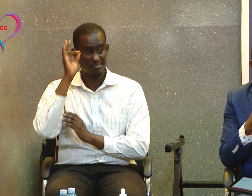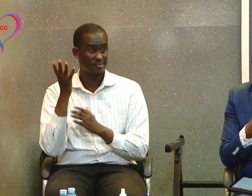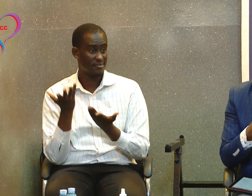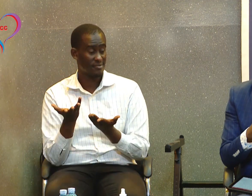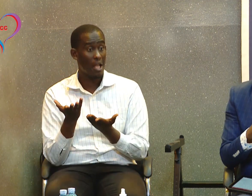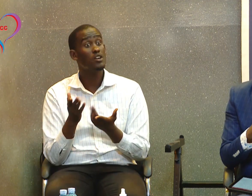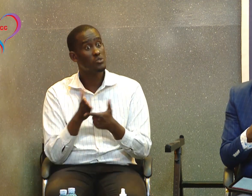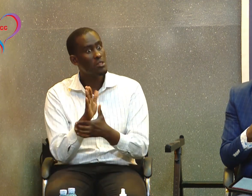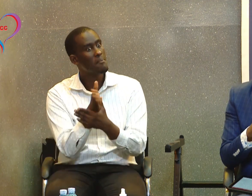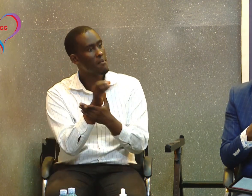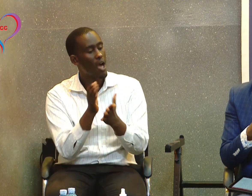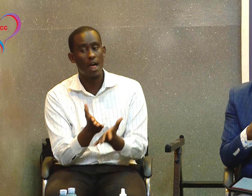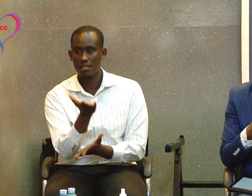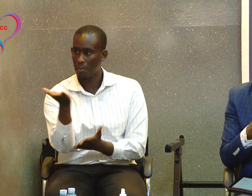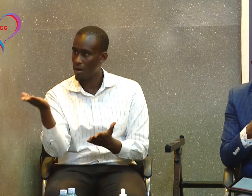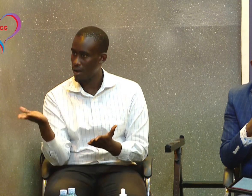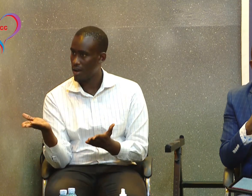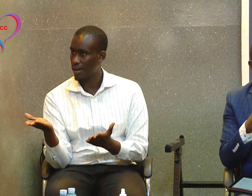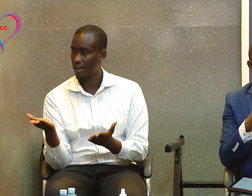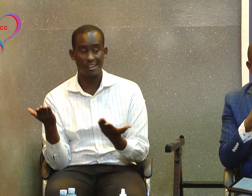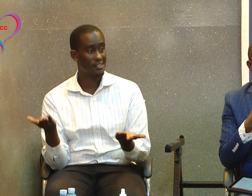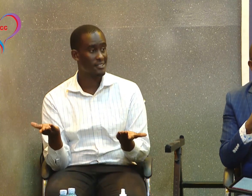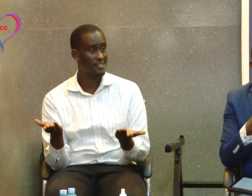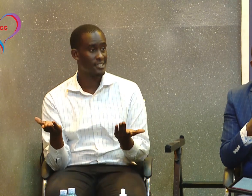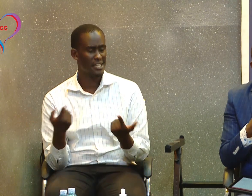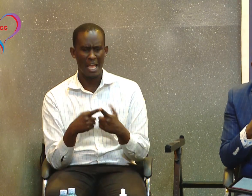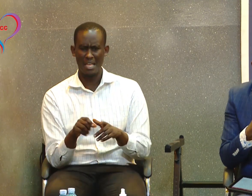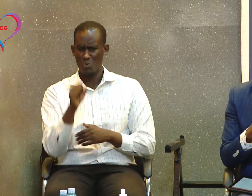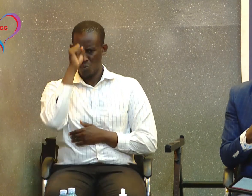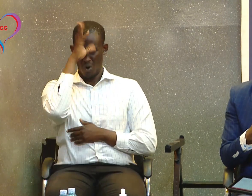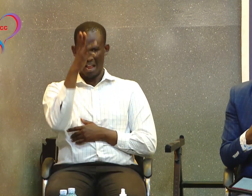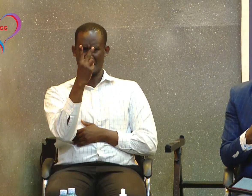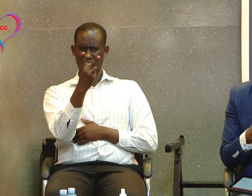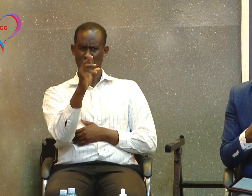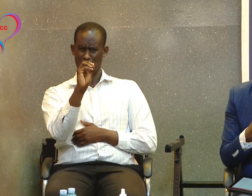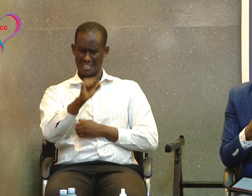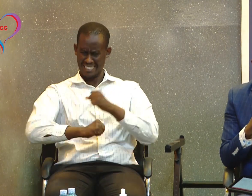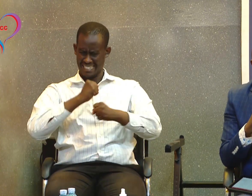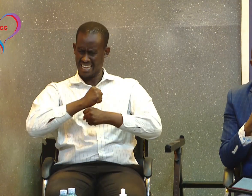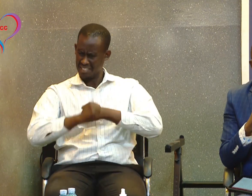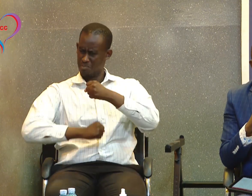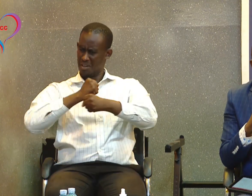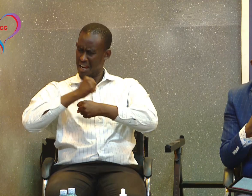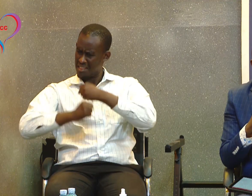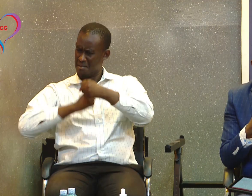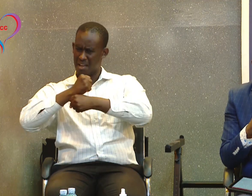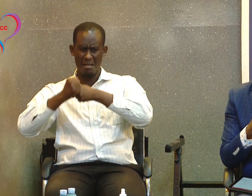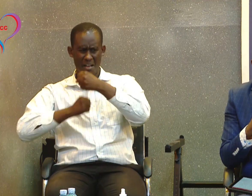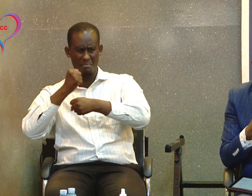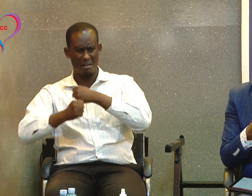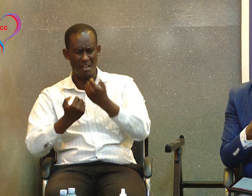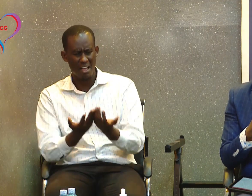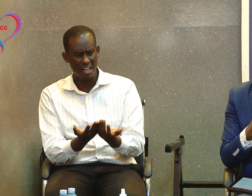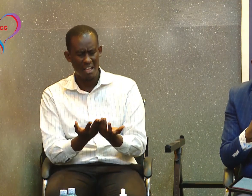And their ministers. Atenga baweereza. And you wonder 20 years. They tell you have